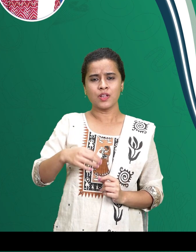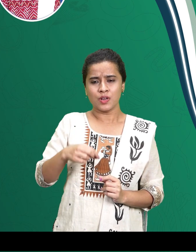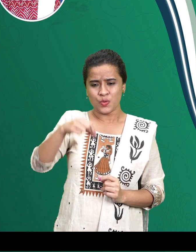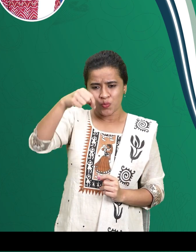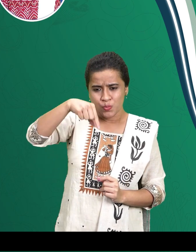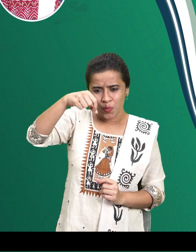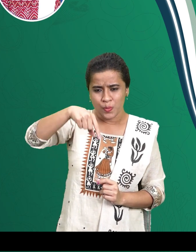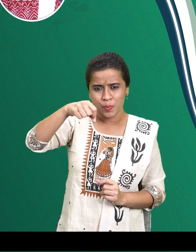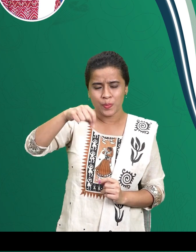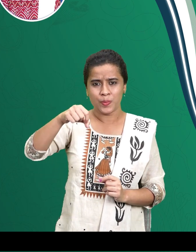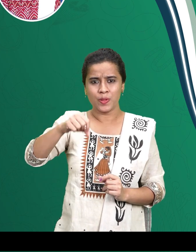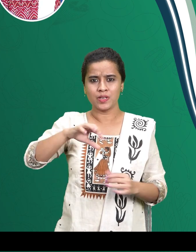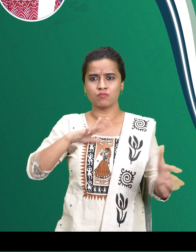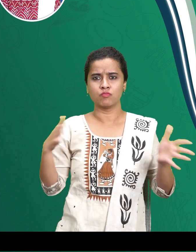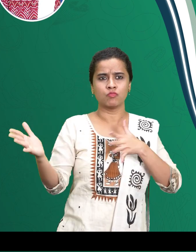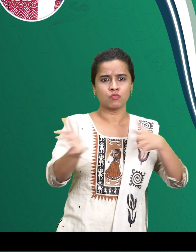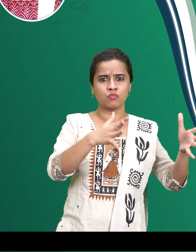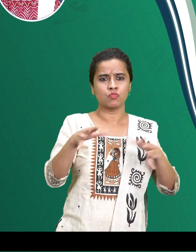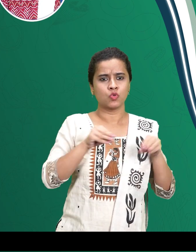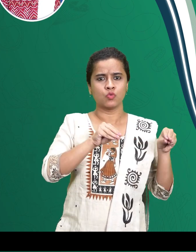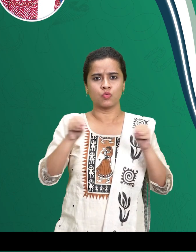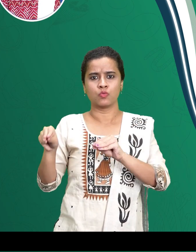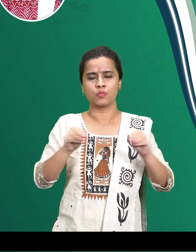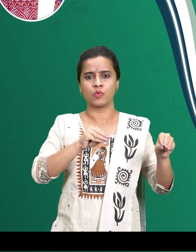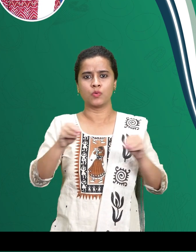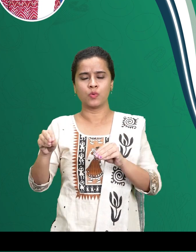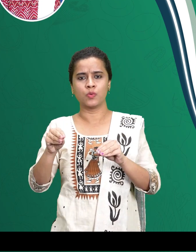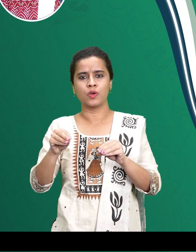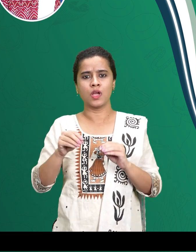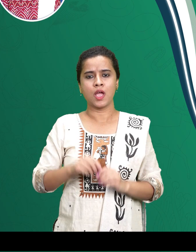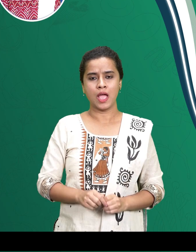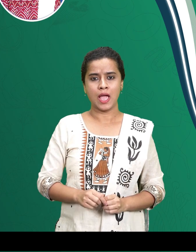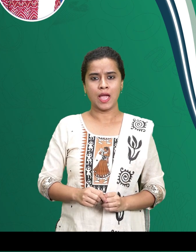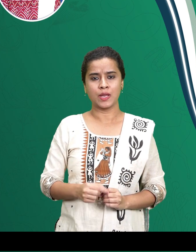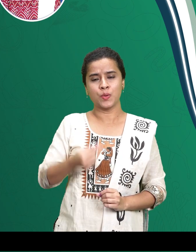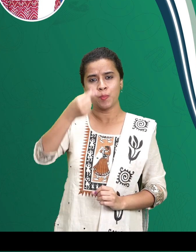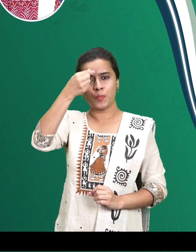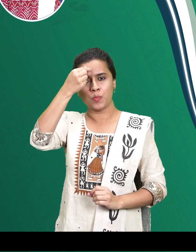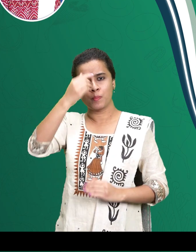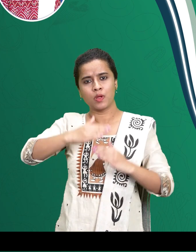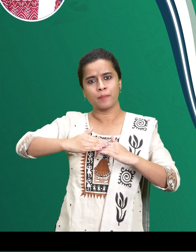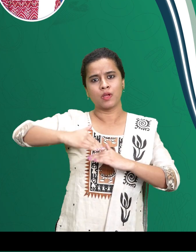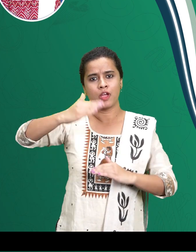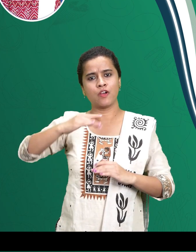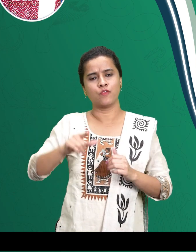Recirculate And Pose A Risk To Everybody